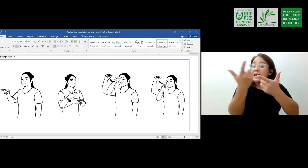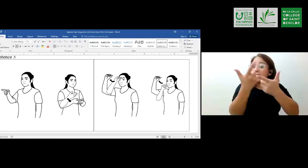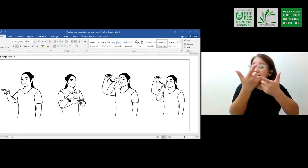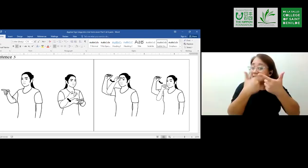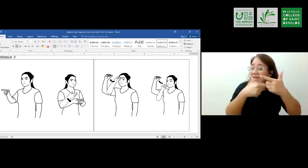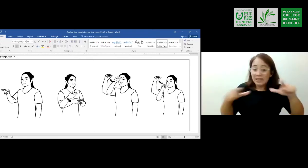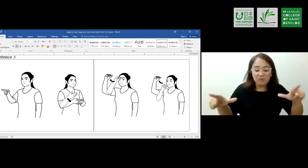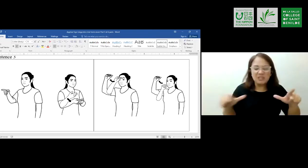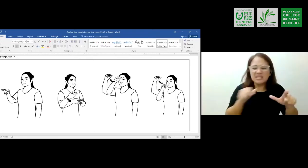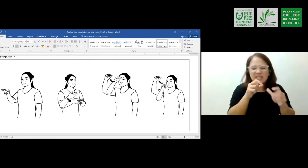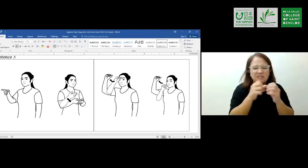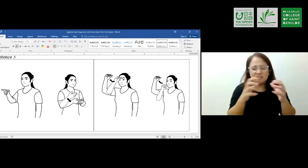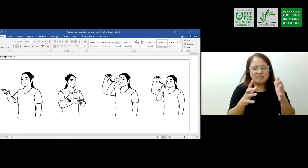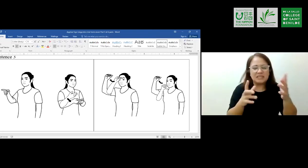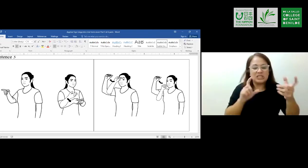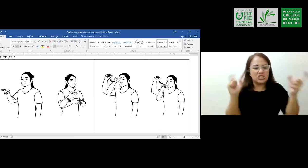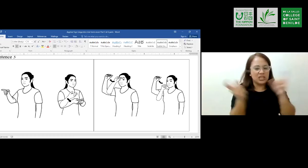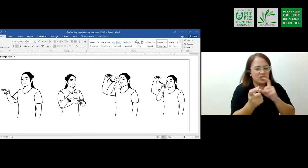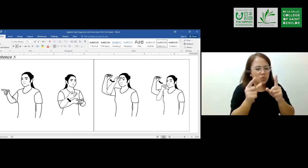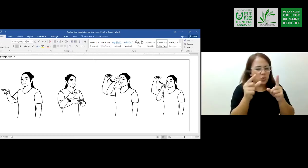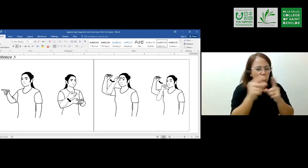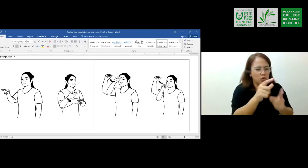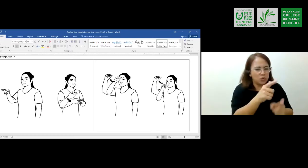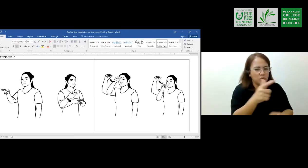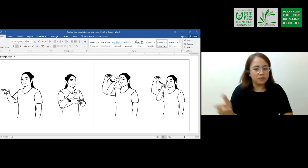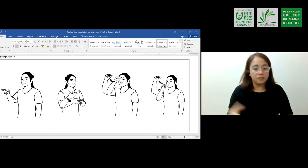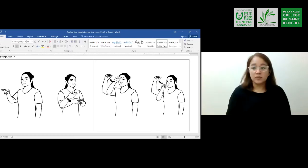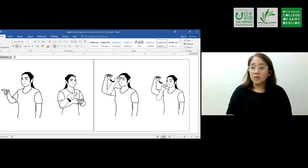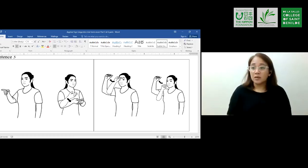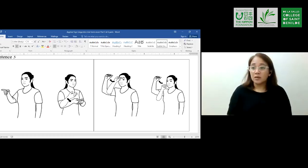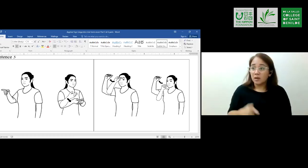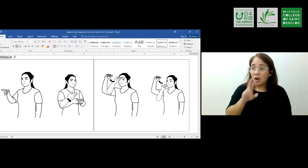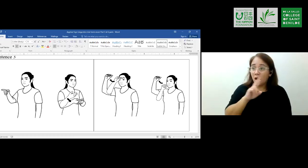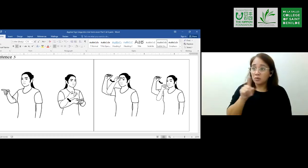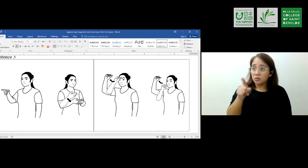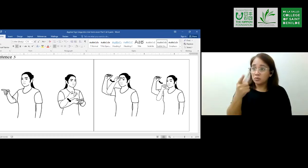like, are you going? We don't change the word order like that.